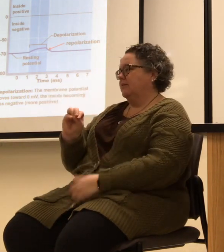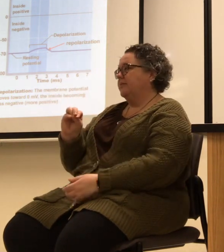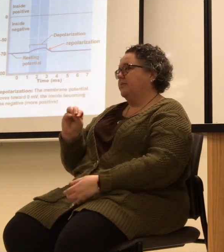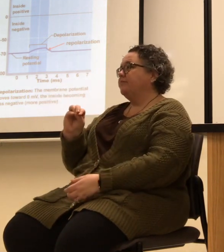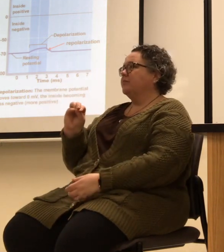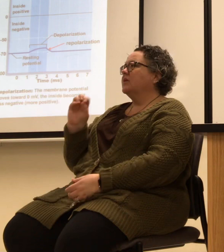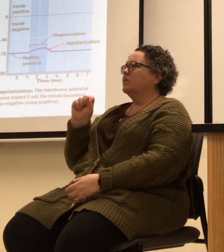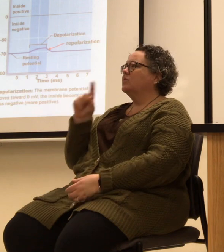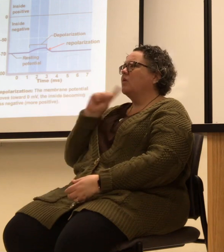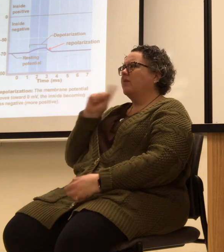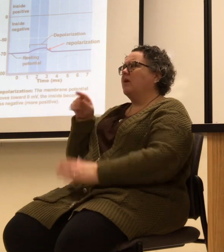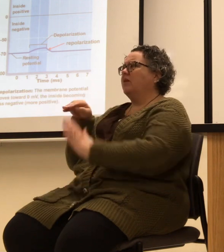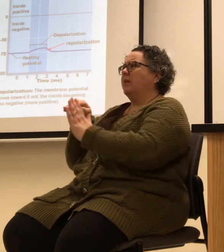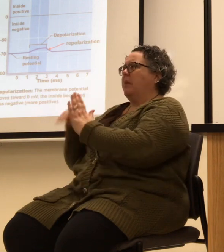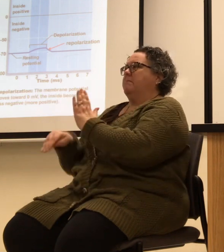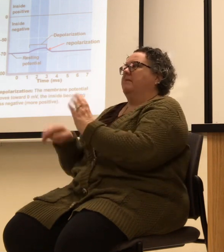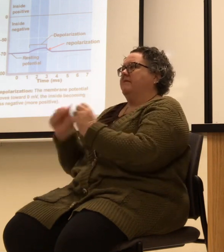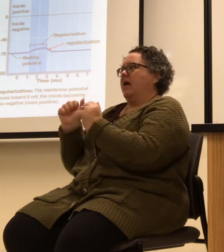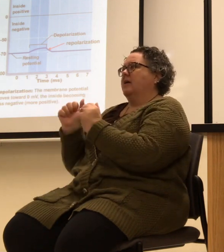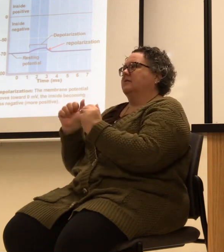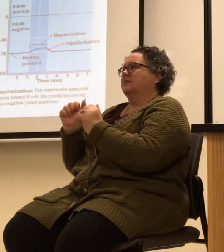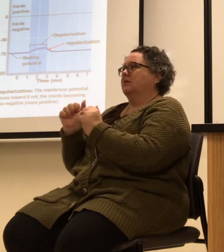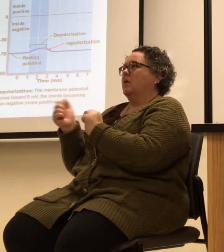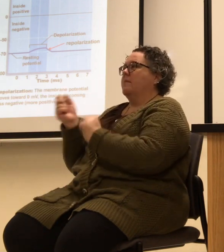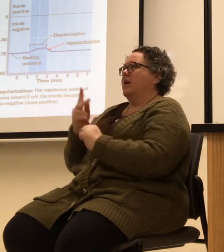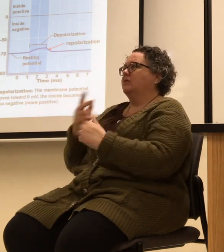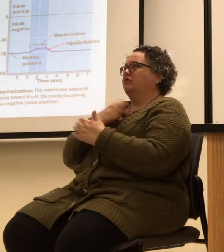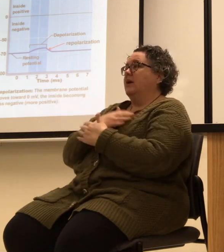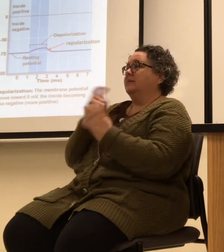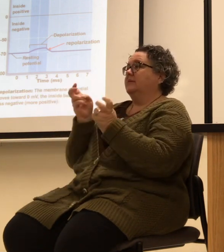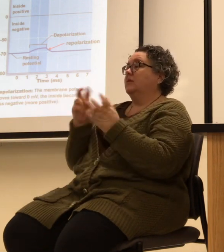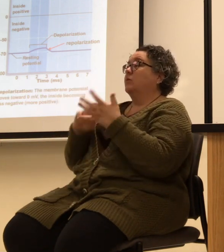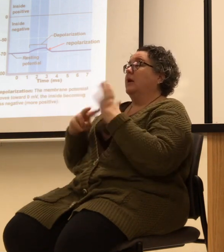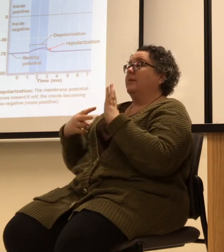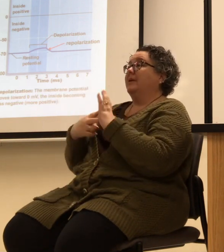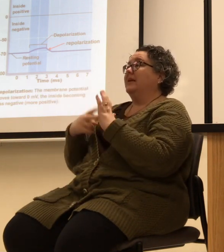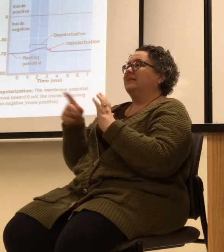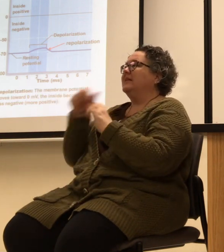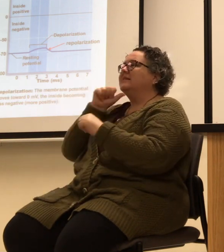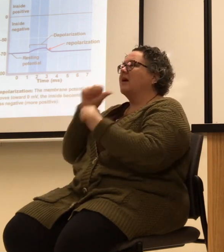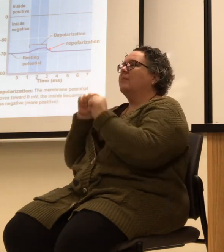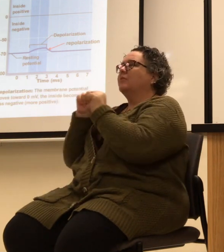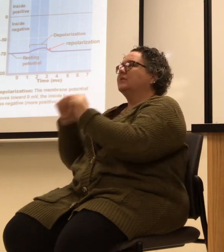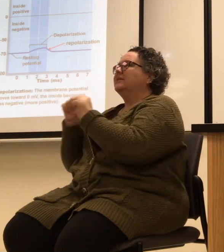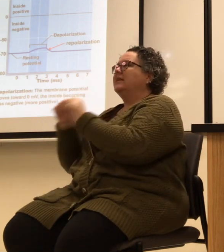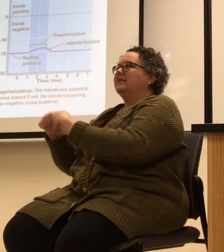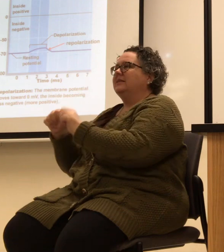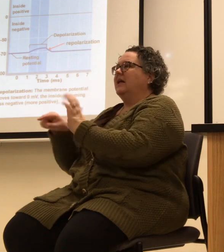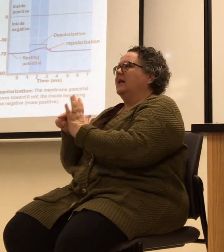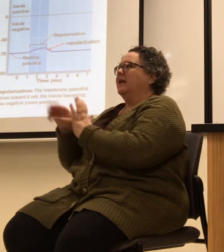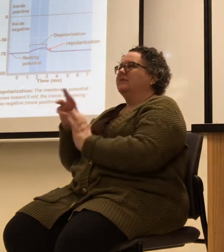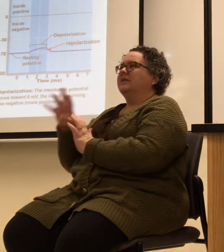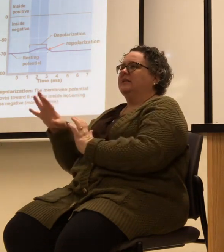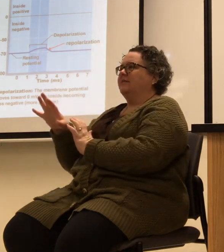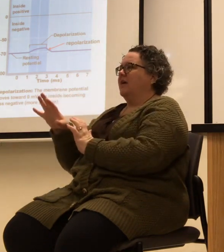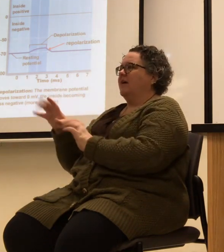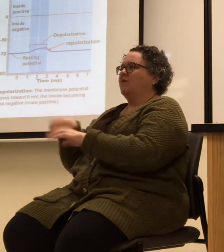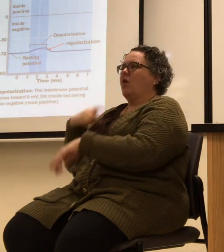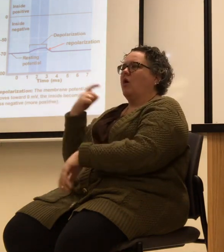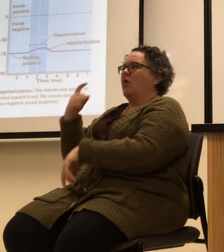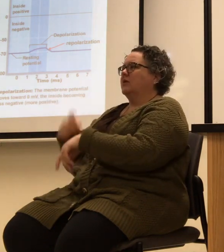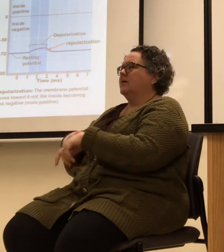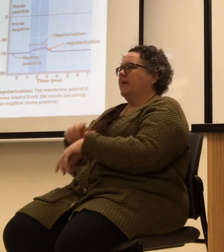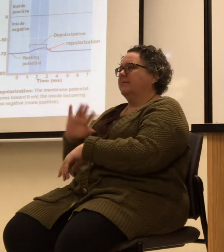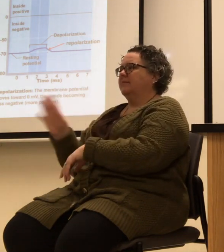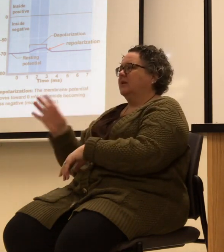So they die fast. You go back to rest. What I mean is, it doesn't persist at -65 for an extended